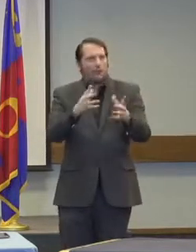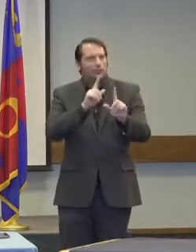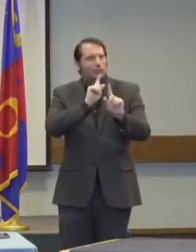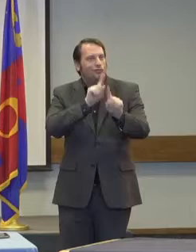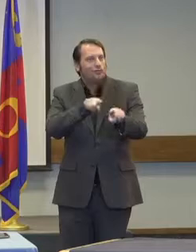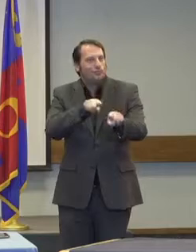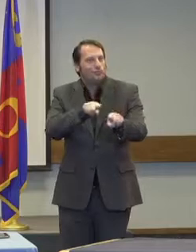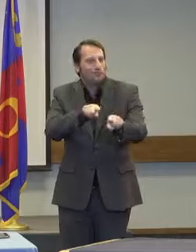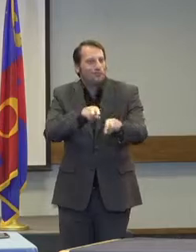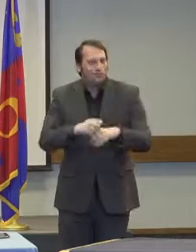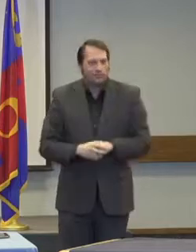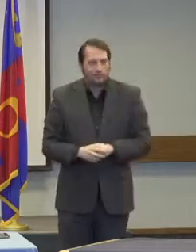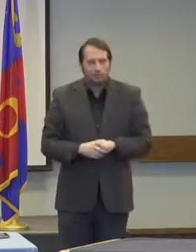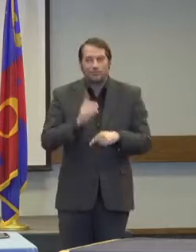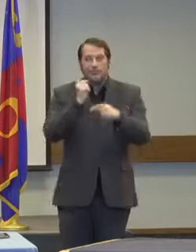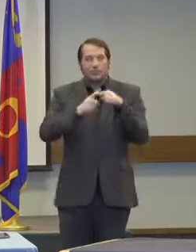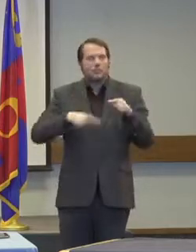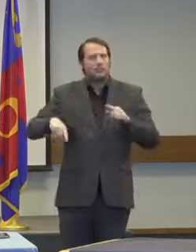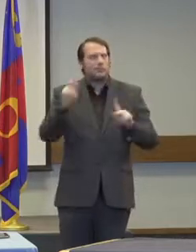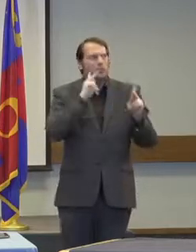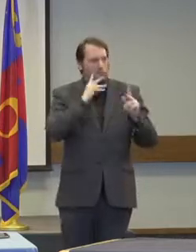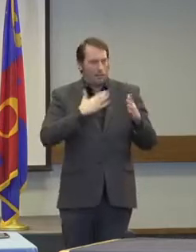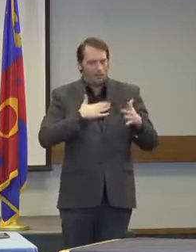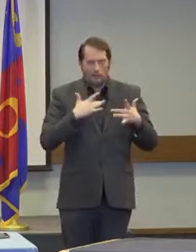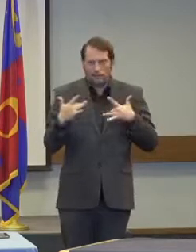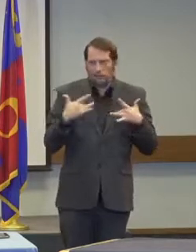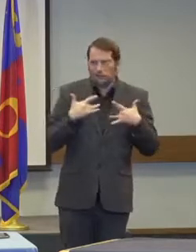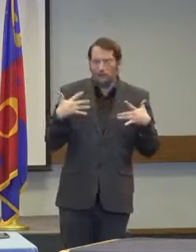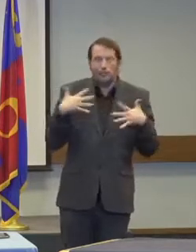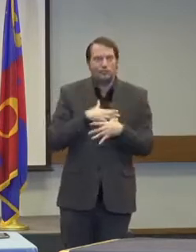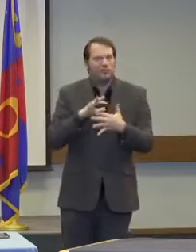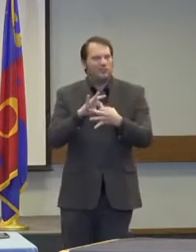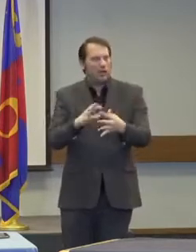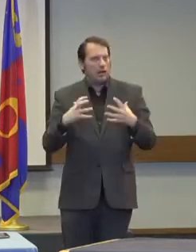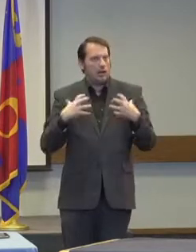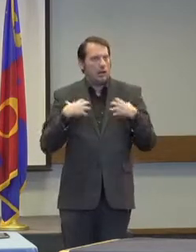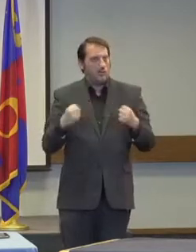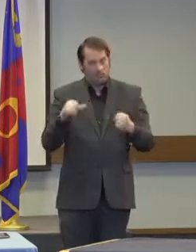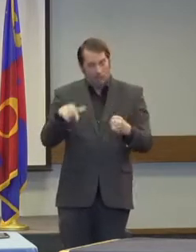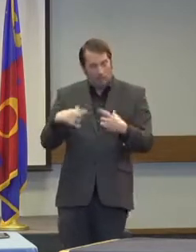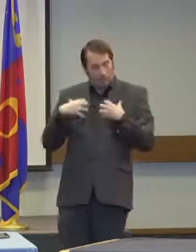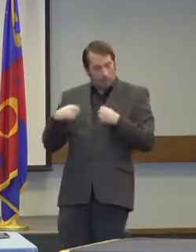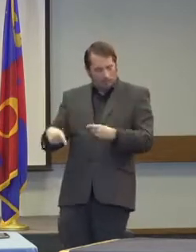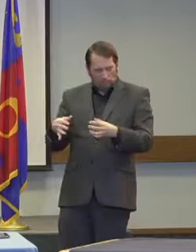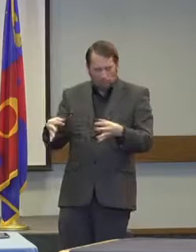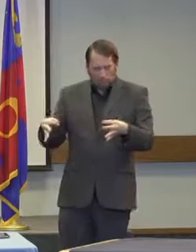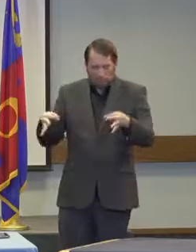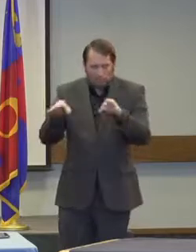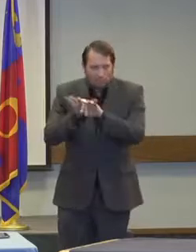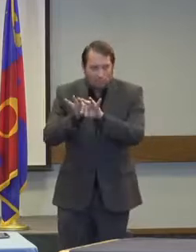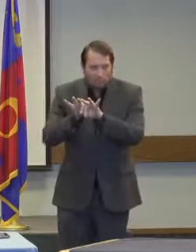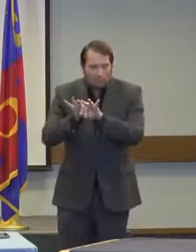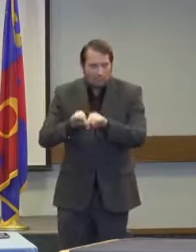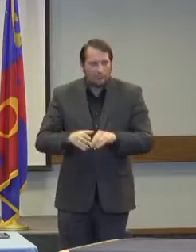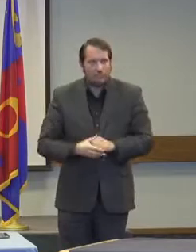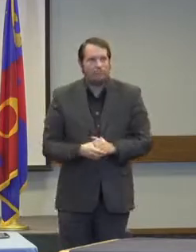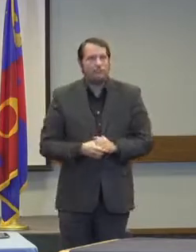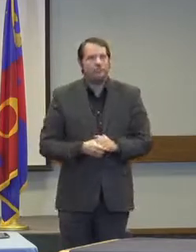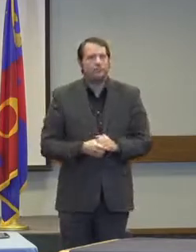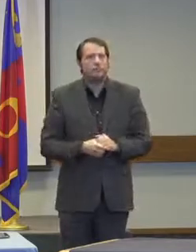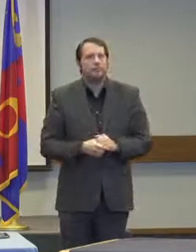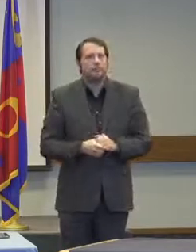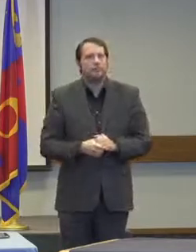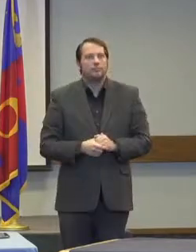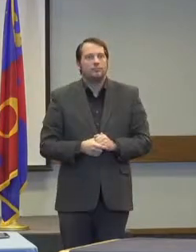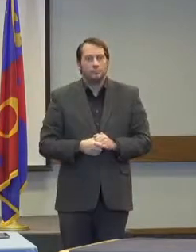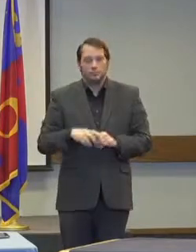which cannot be minimized. We are in a situation where, because of the utter lack of testing, the fact that the government